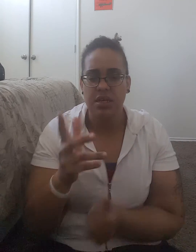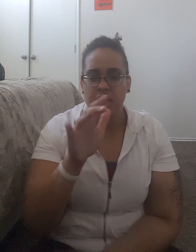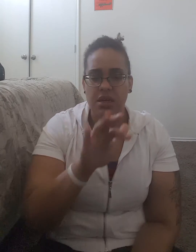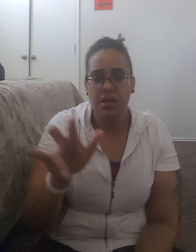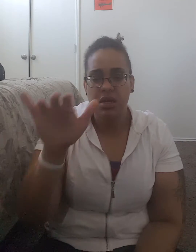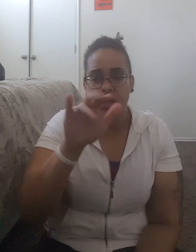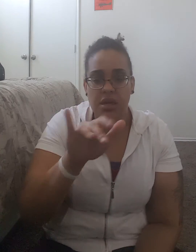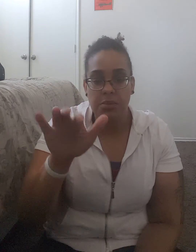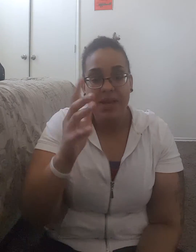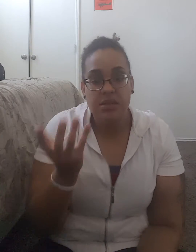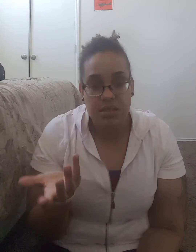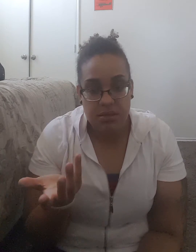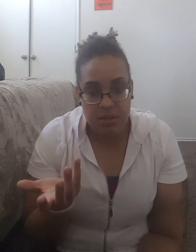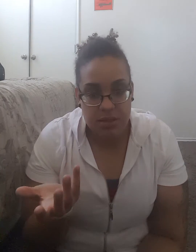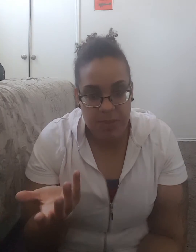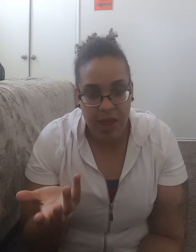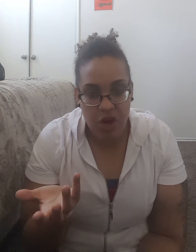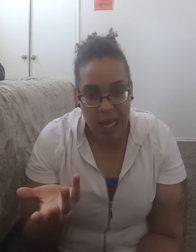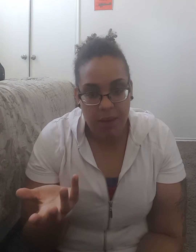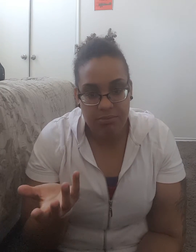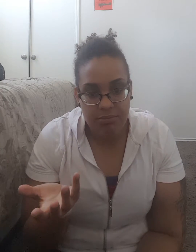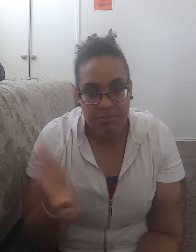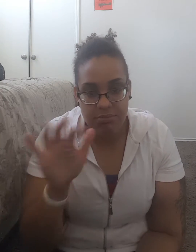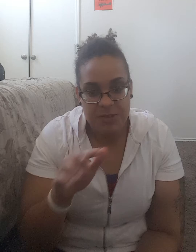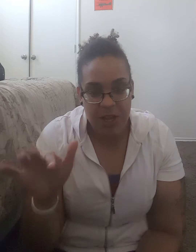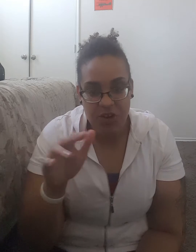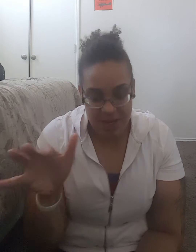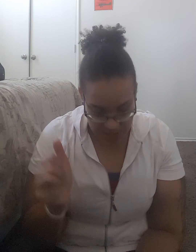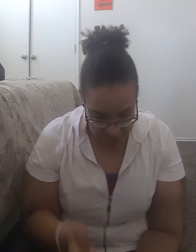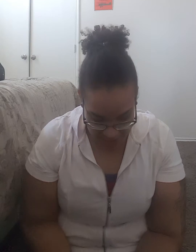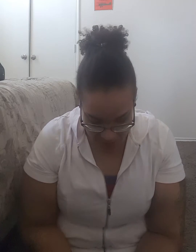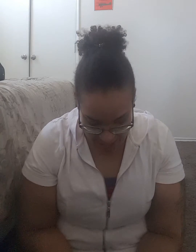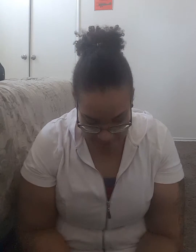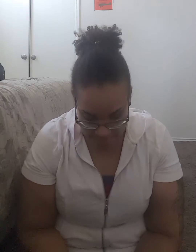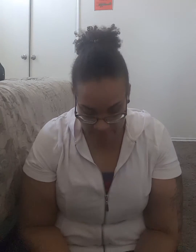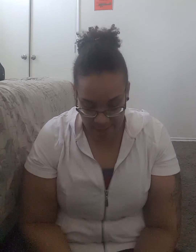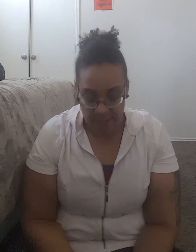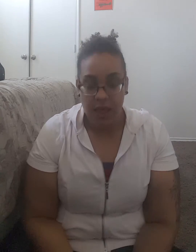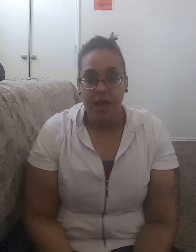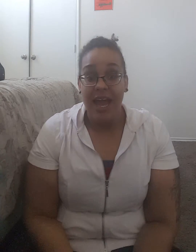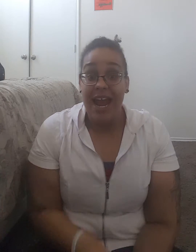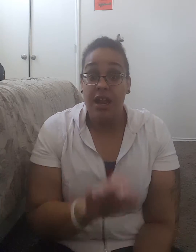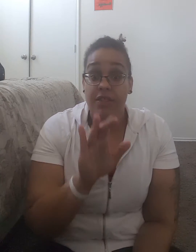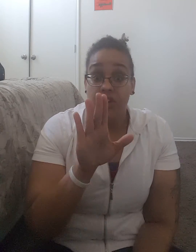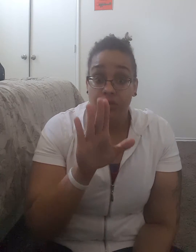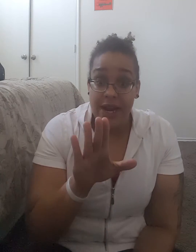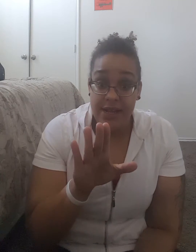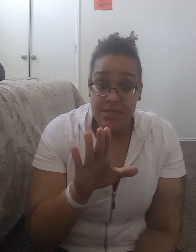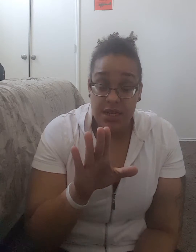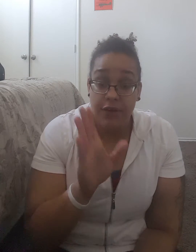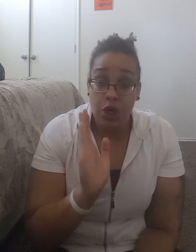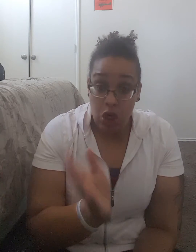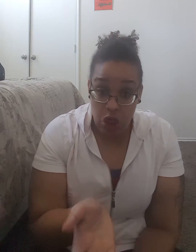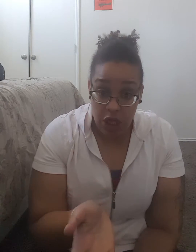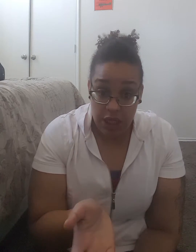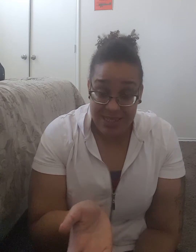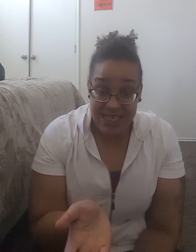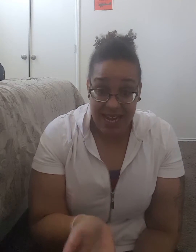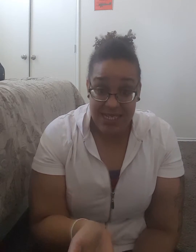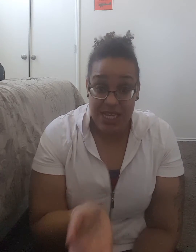Means spell your name. Spell your name to me, okay? And the greatest of all signs that you